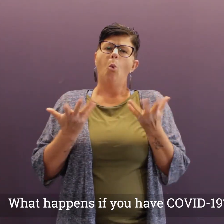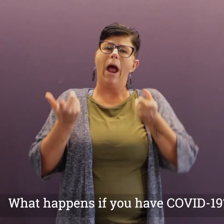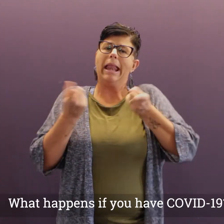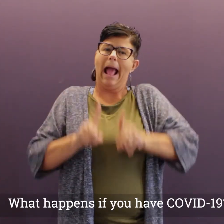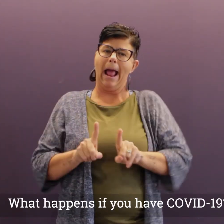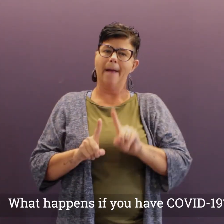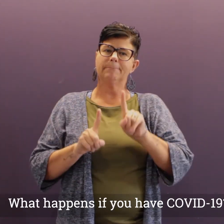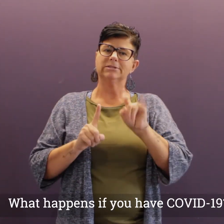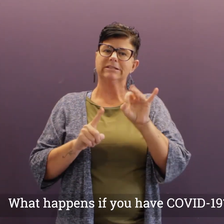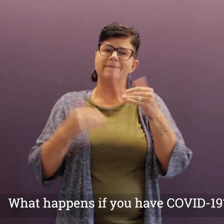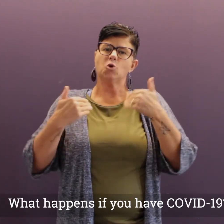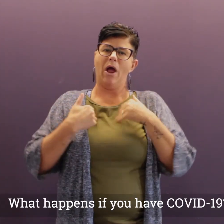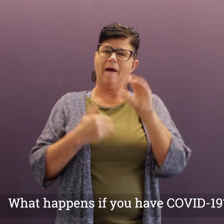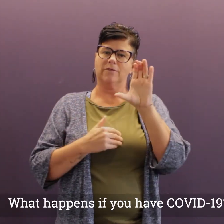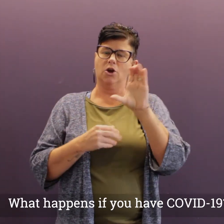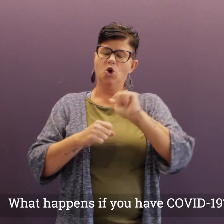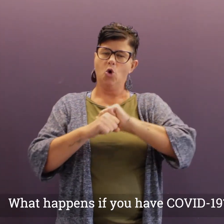What happens if you have COVID-19?